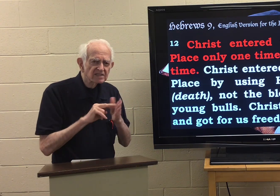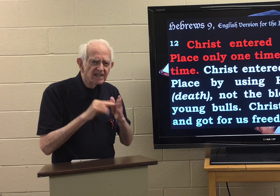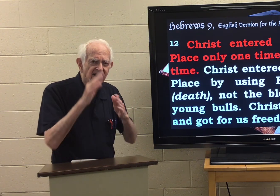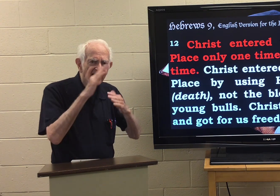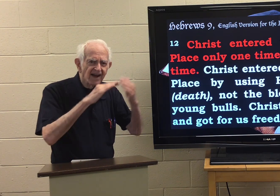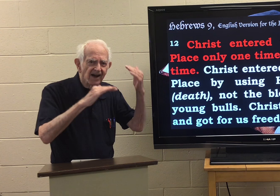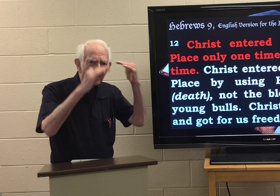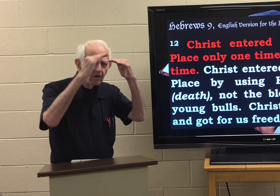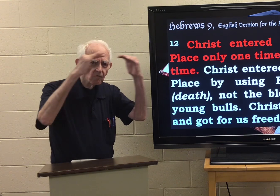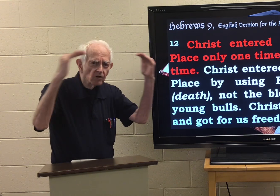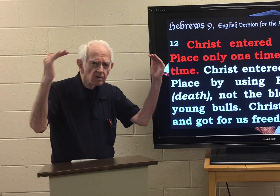That means heaven.